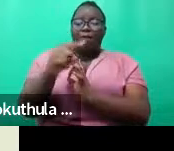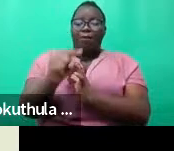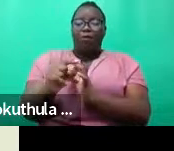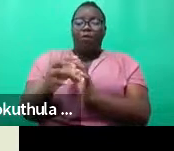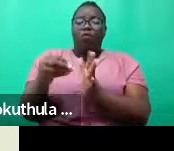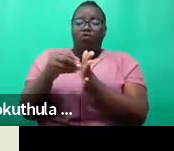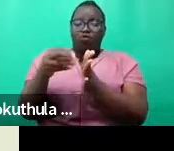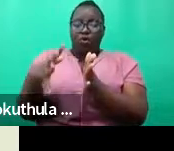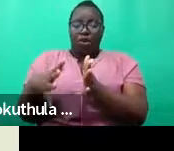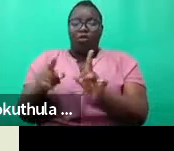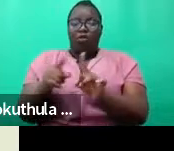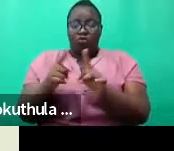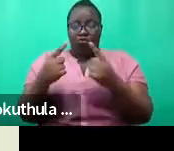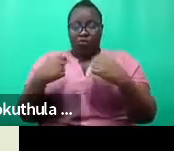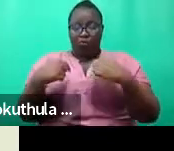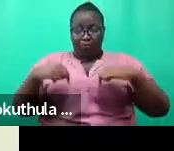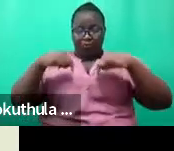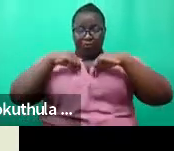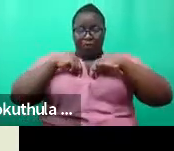And